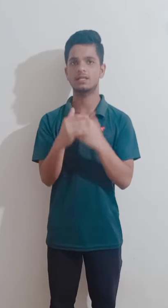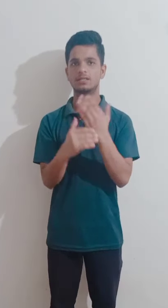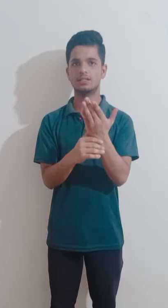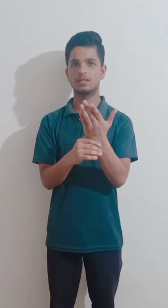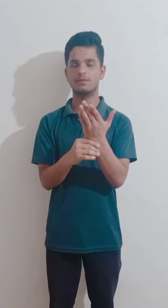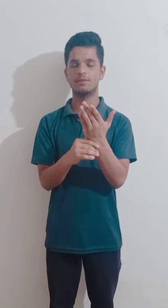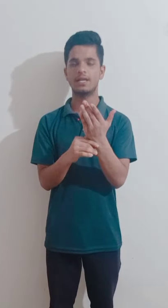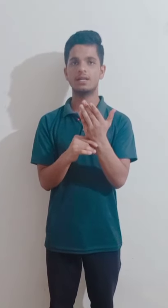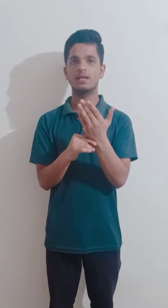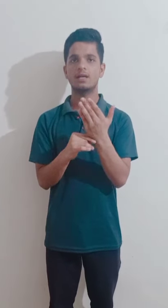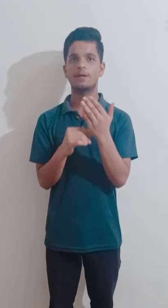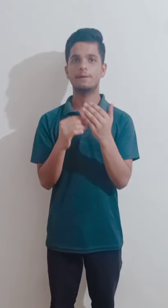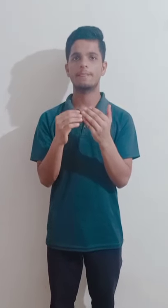We can